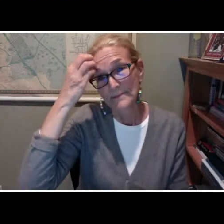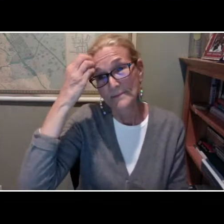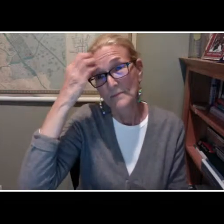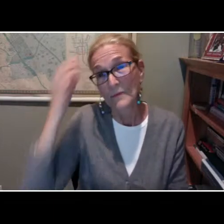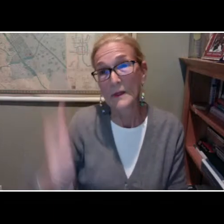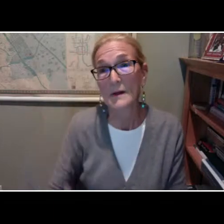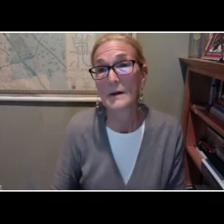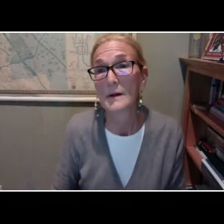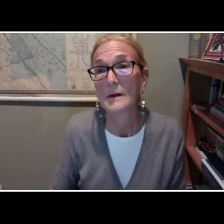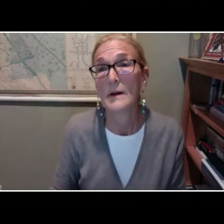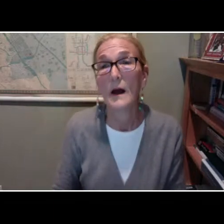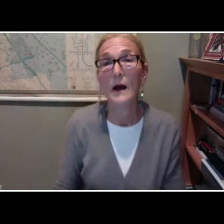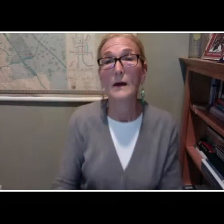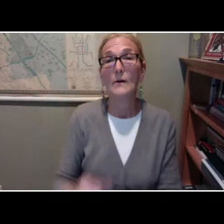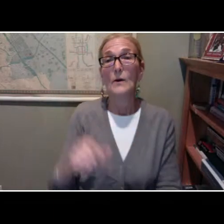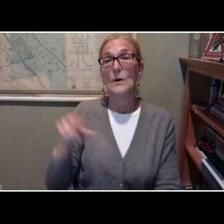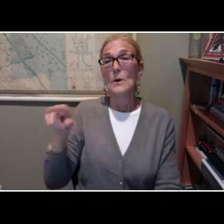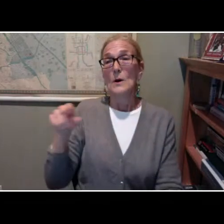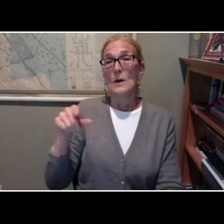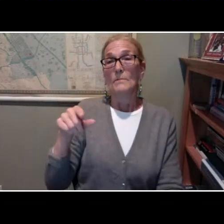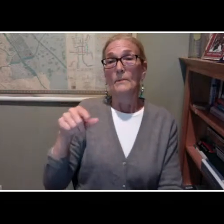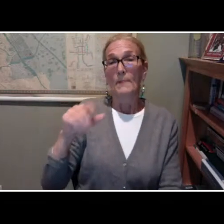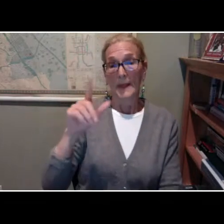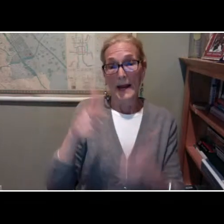deaf children.